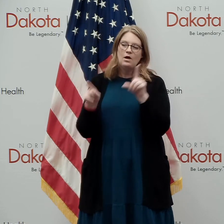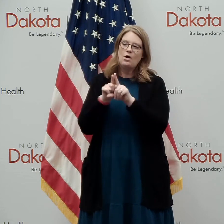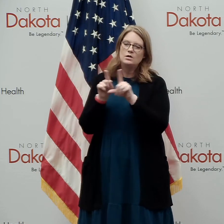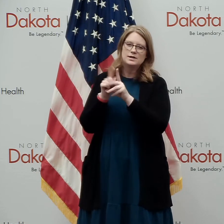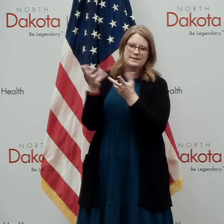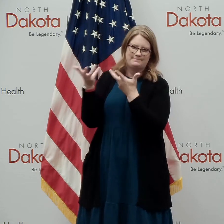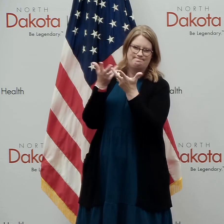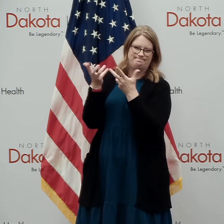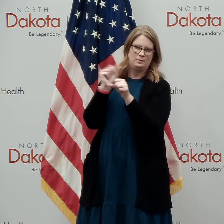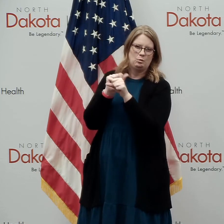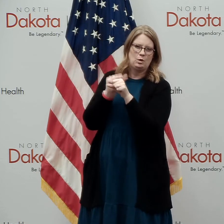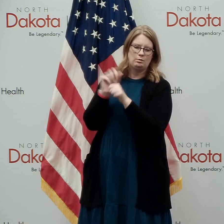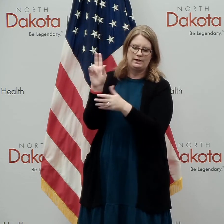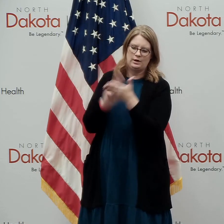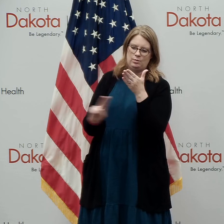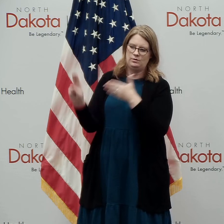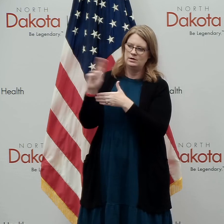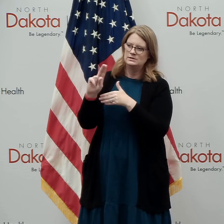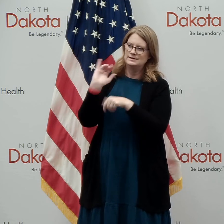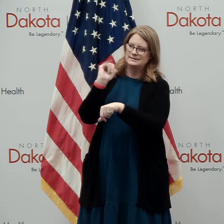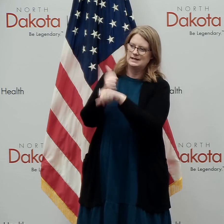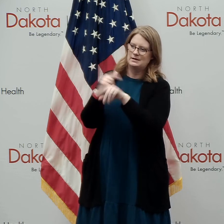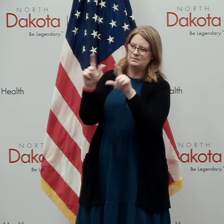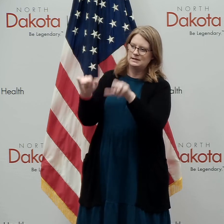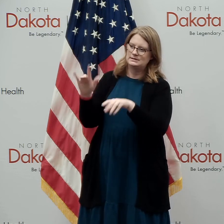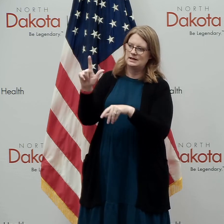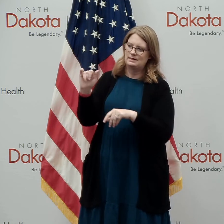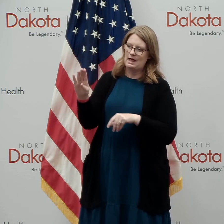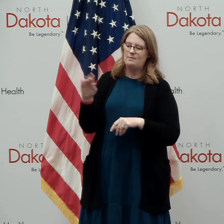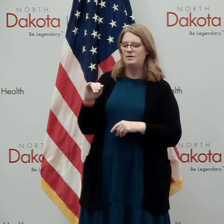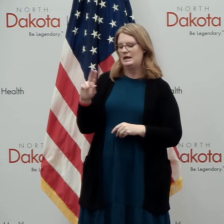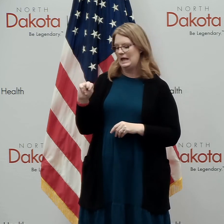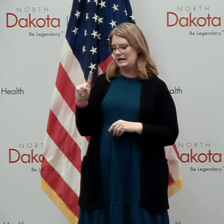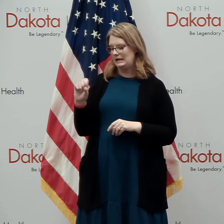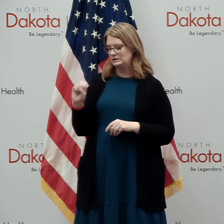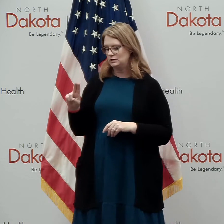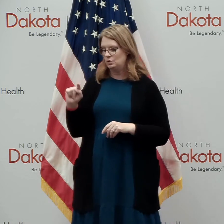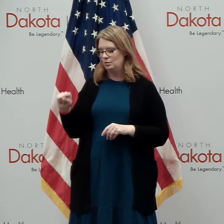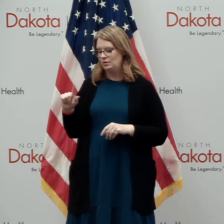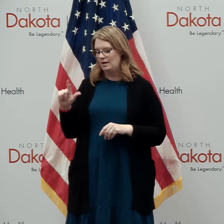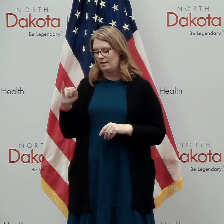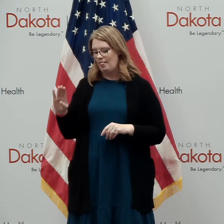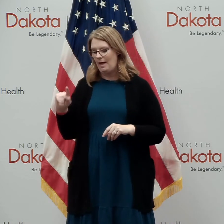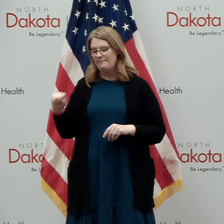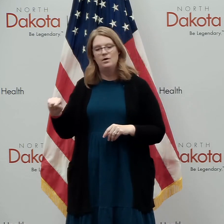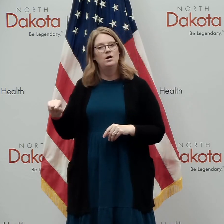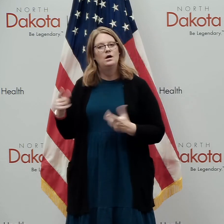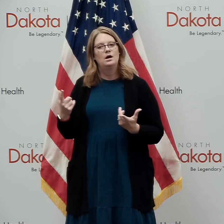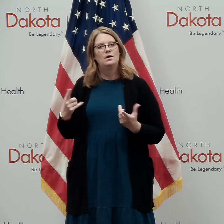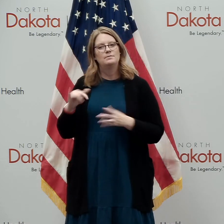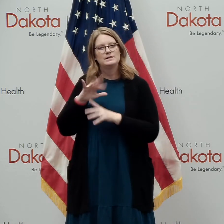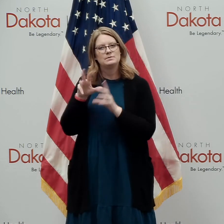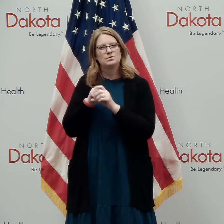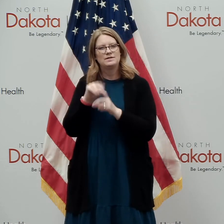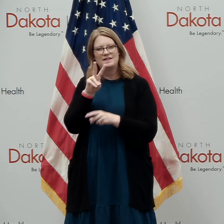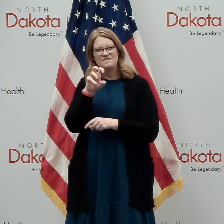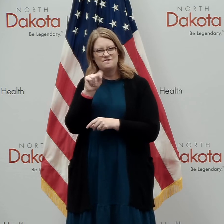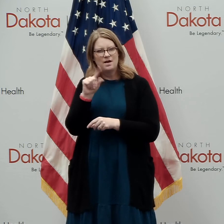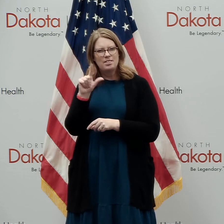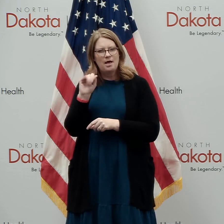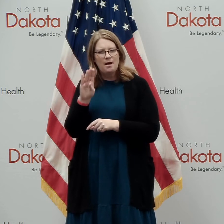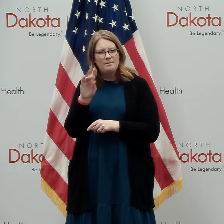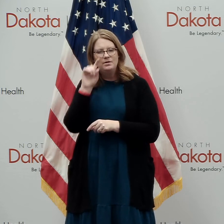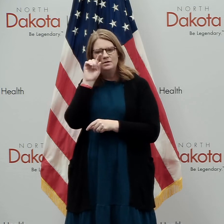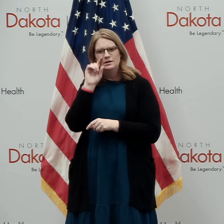get testing labs set up there. NDSU and the lab there that's been part of the vet lab is